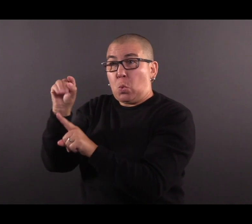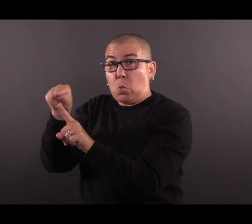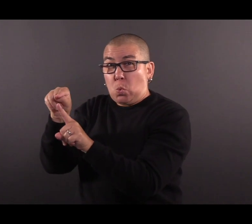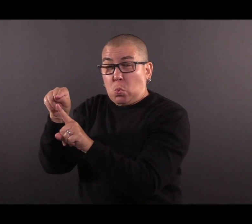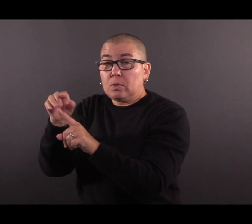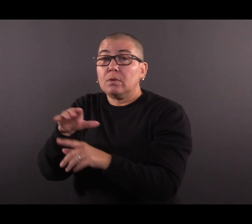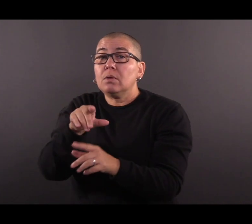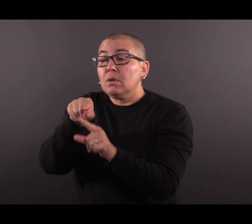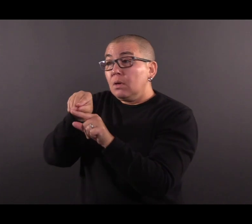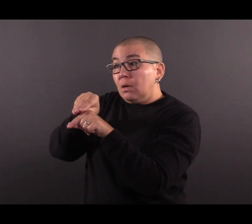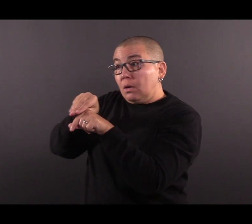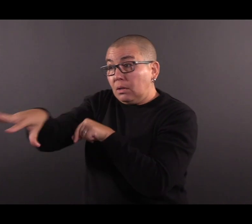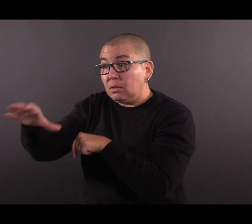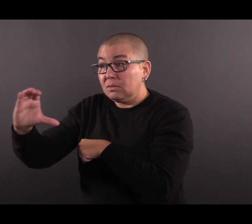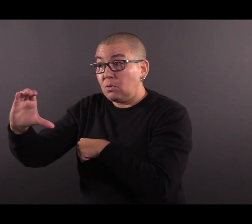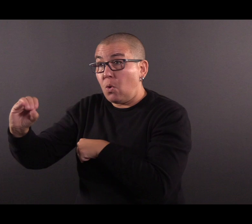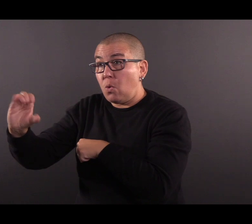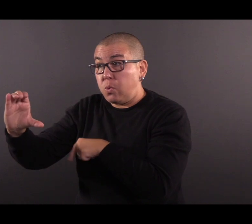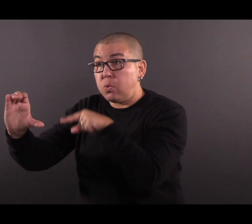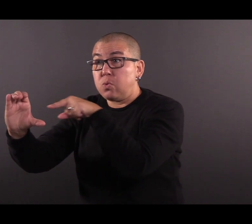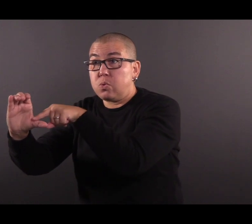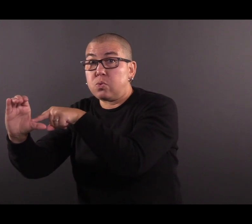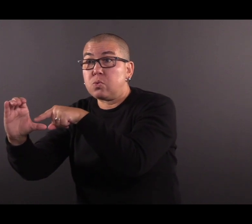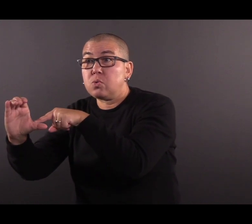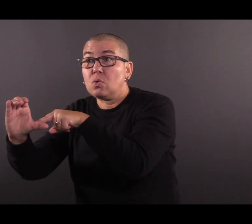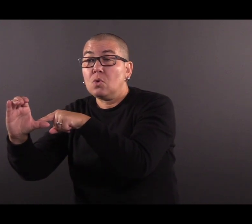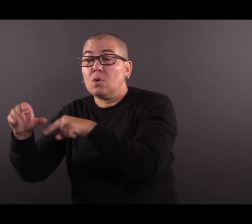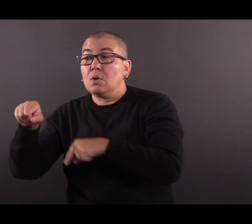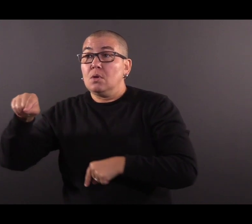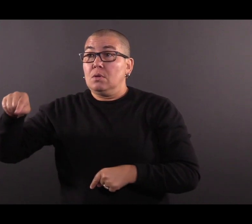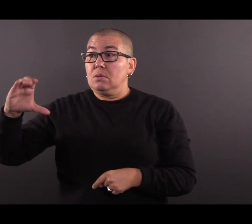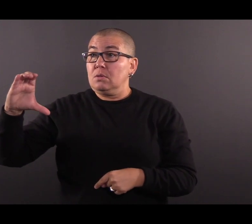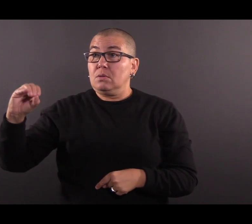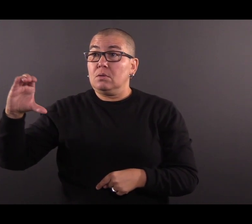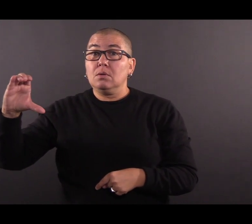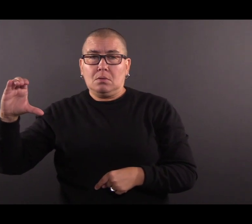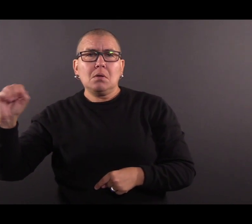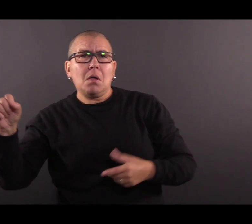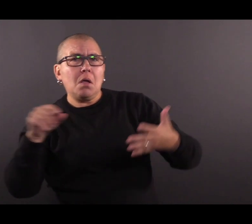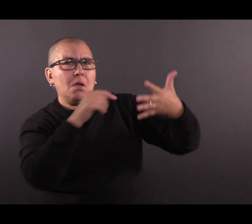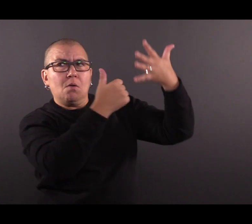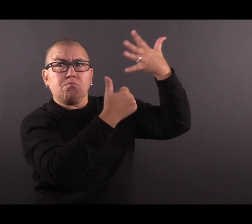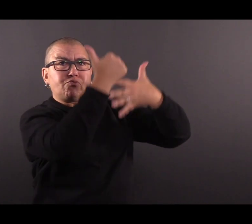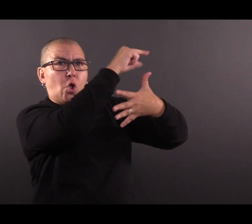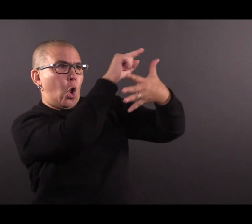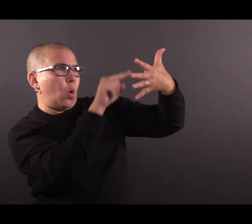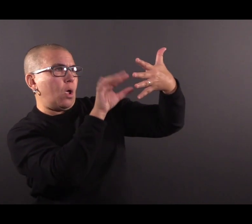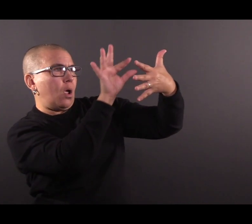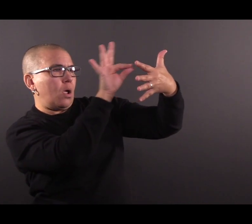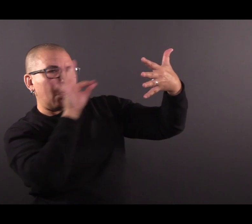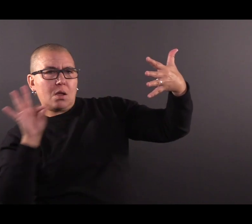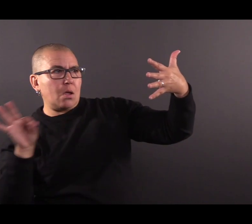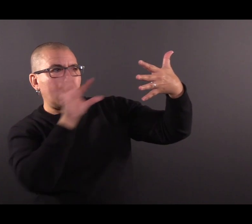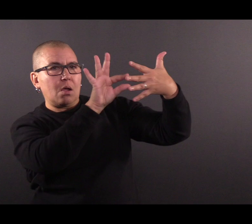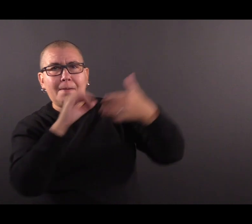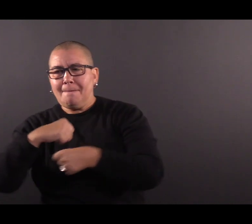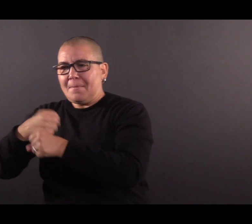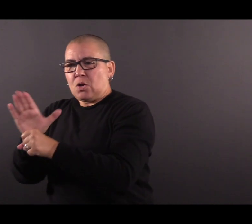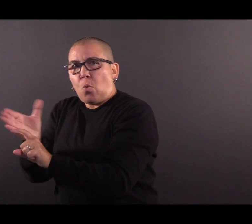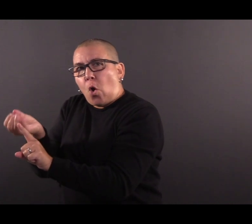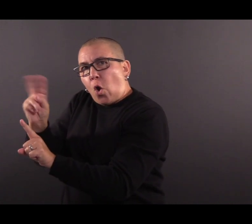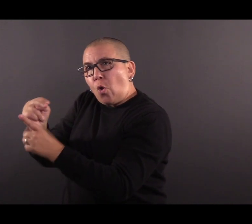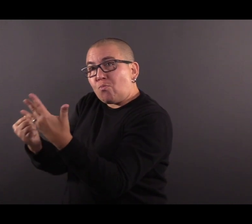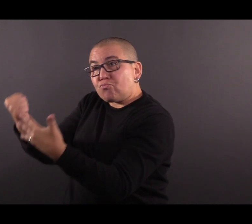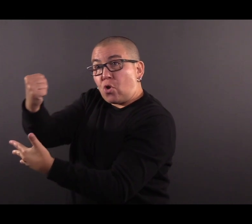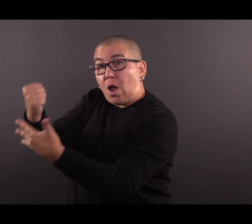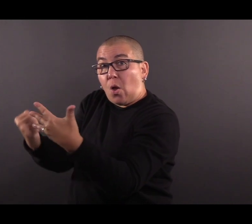further limit the types of programs they wish to prioritize in their local application process. These models were described